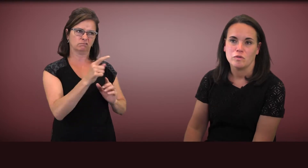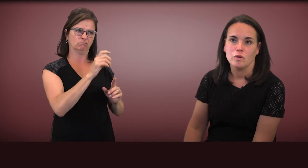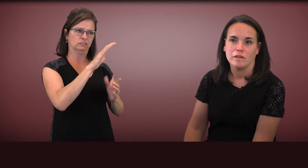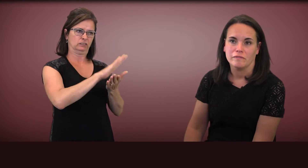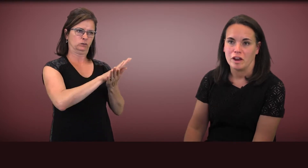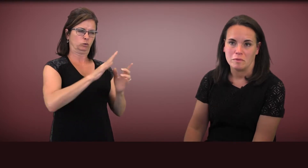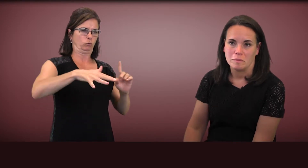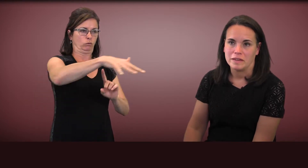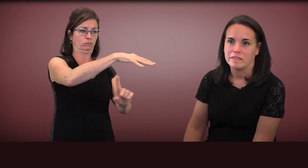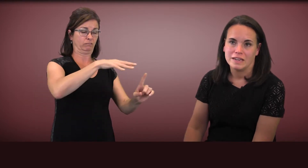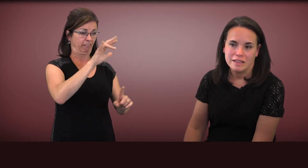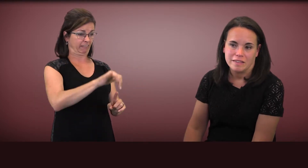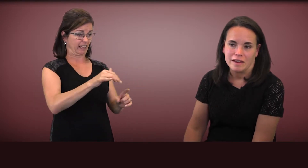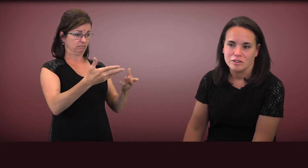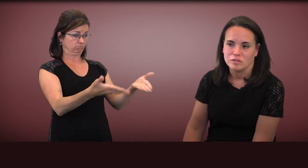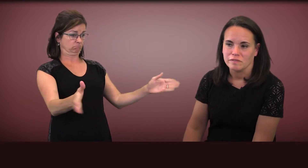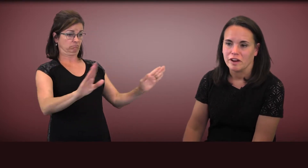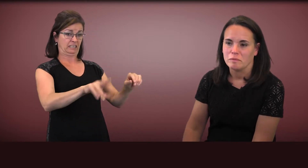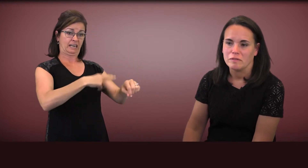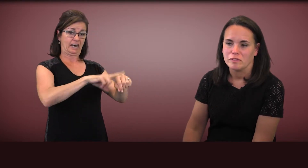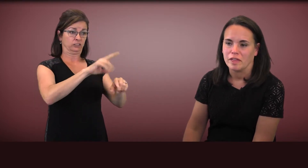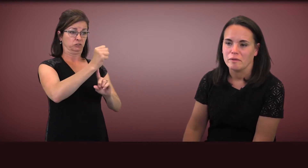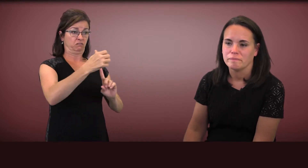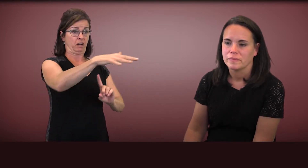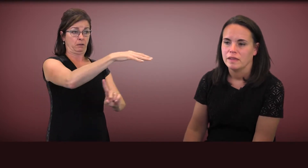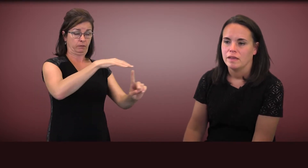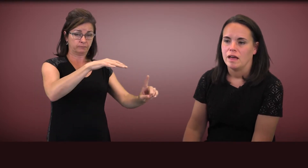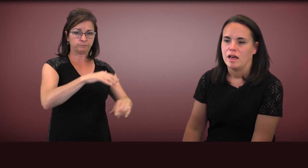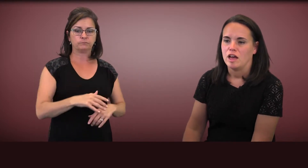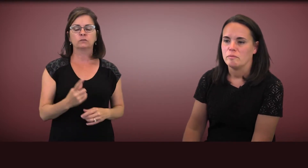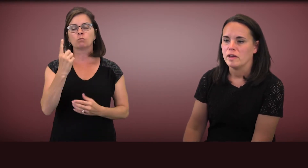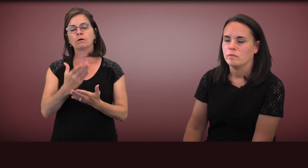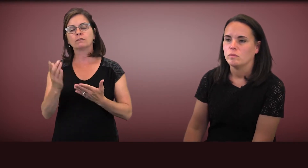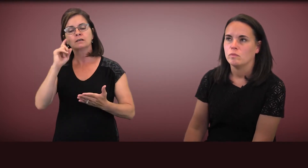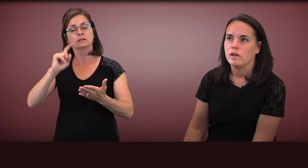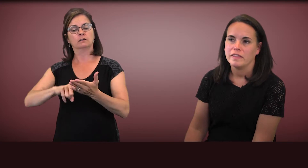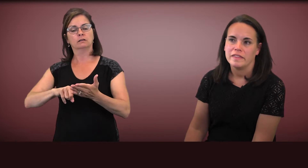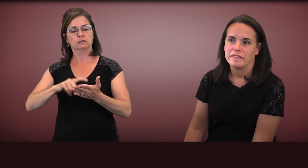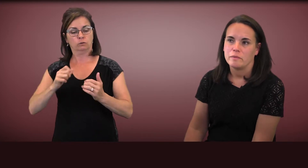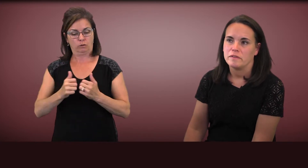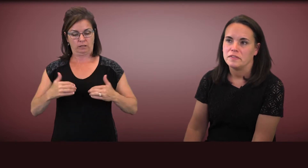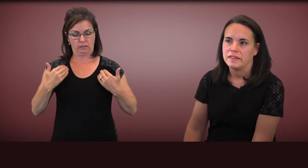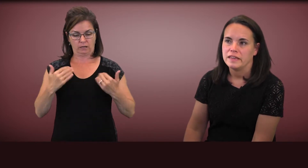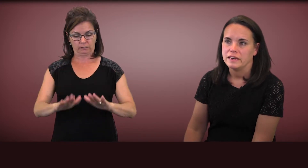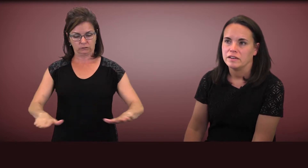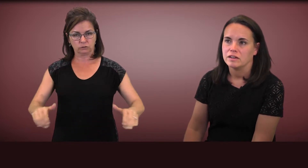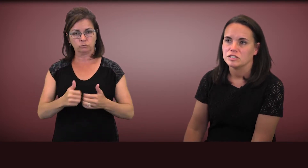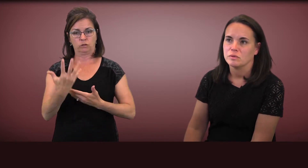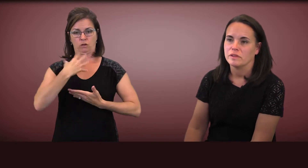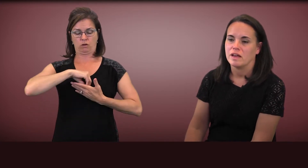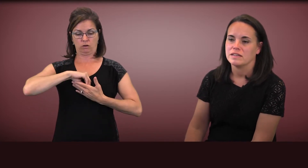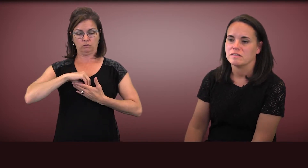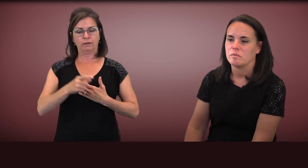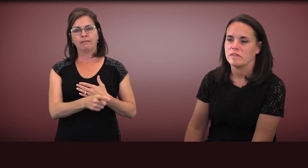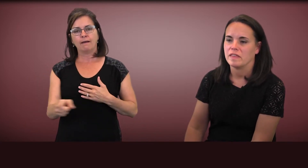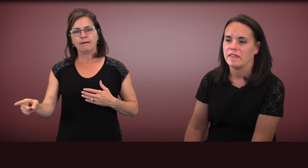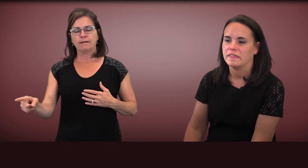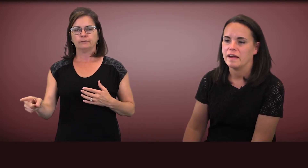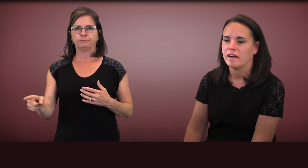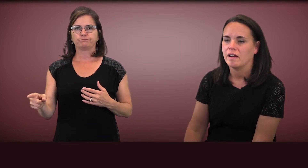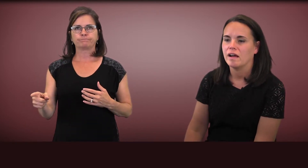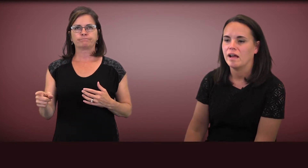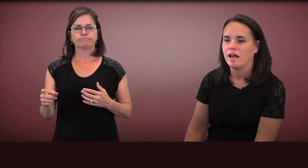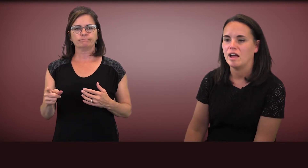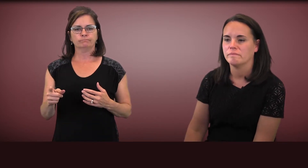within the school environment, because it is a natural environment for them. One of the things that we've seen in young children with autism is